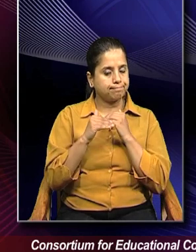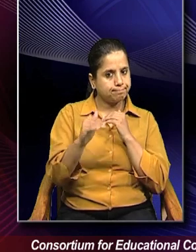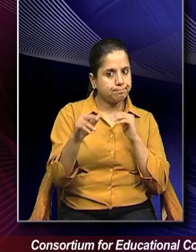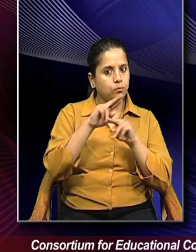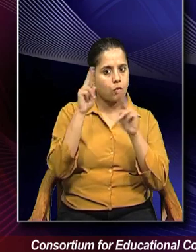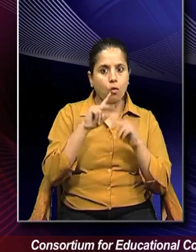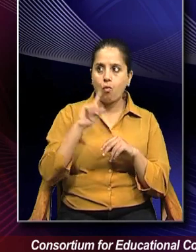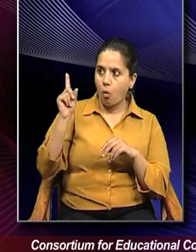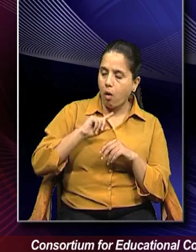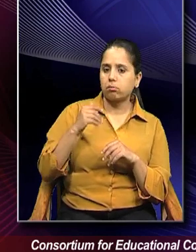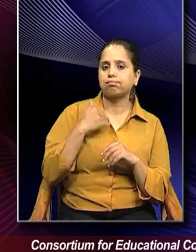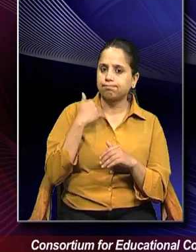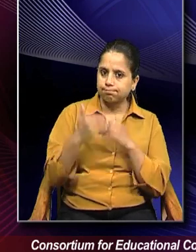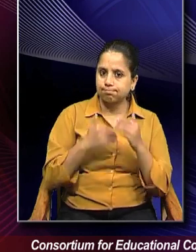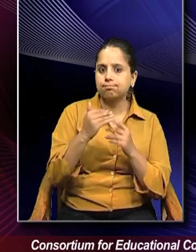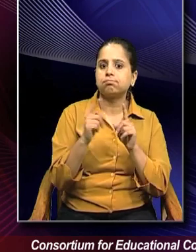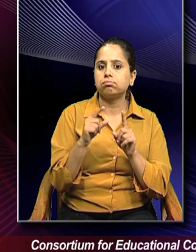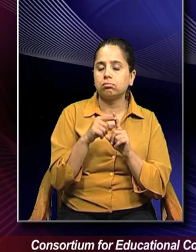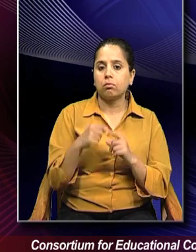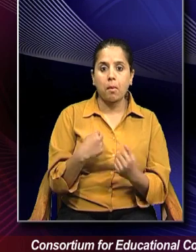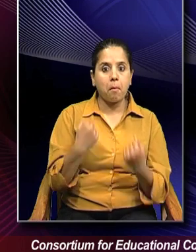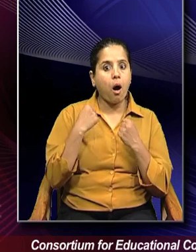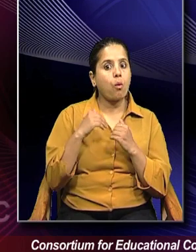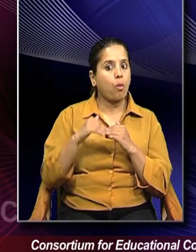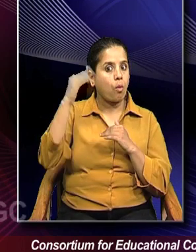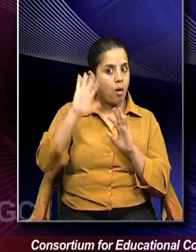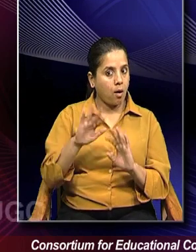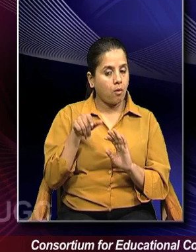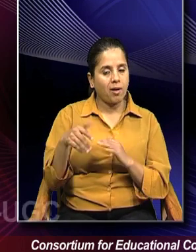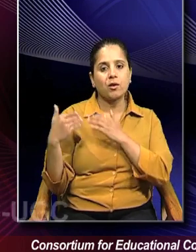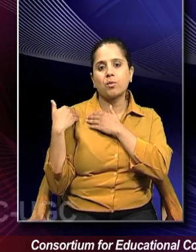international orders. So, the great powers have a